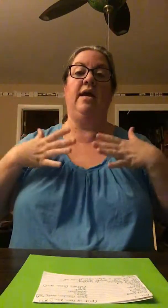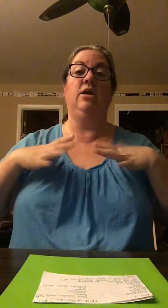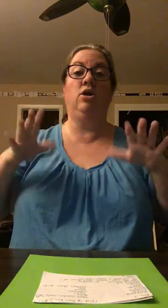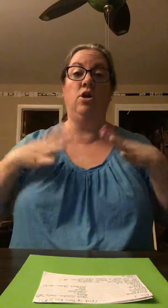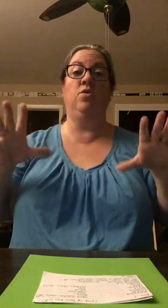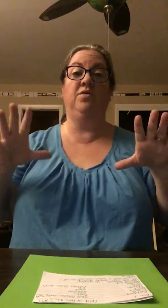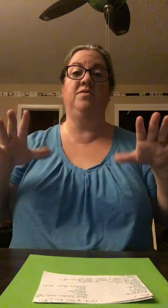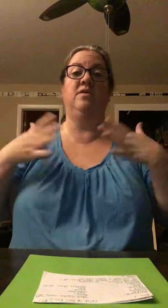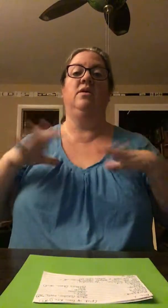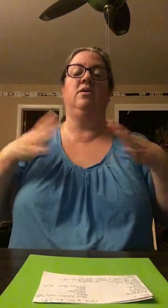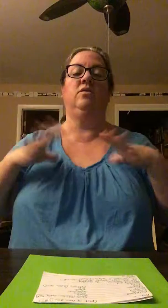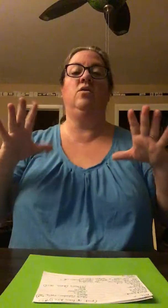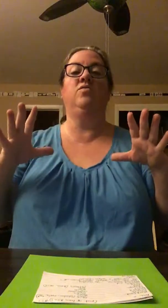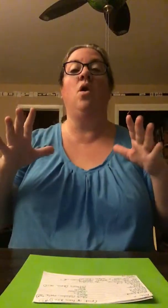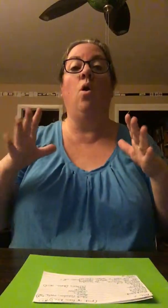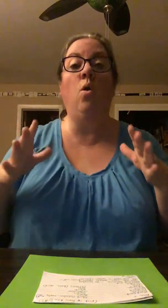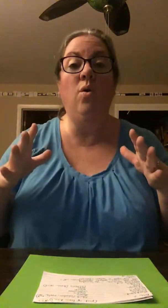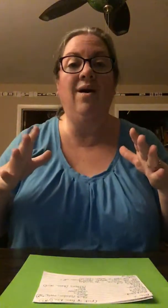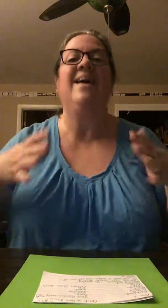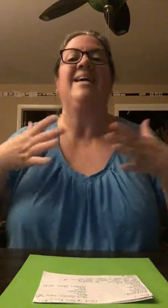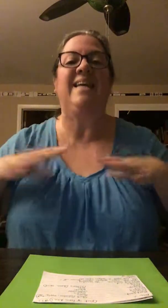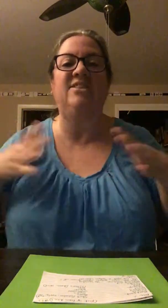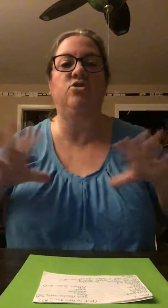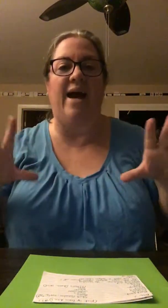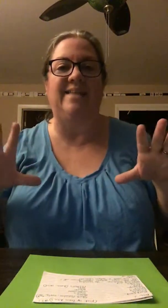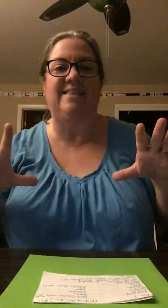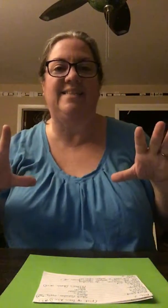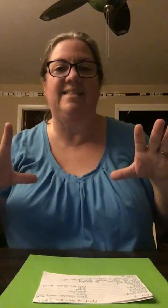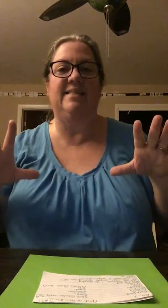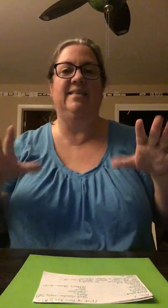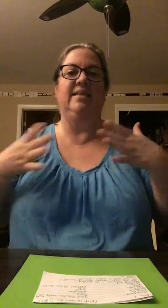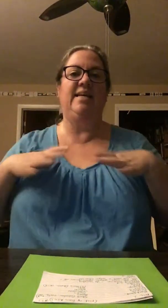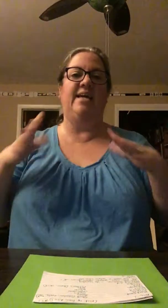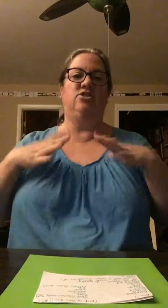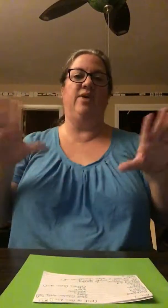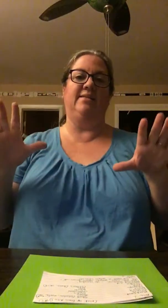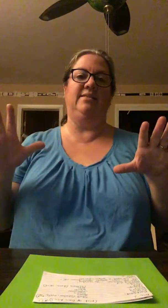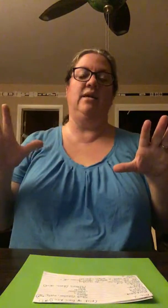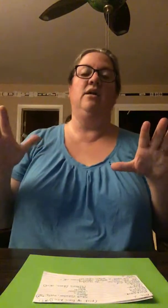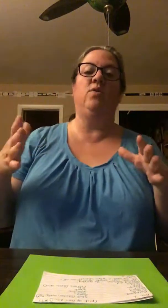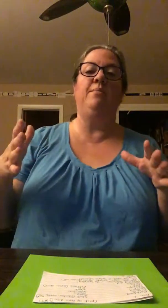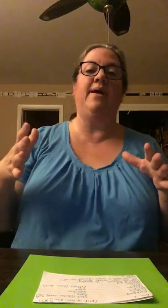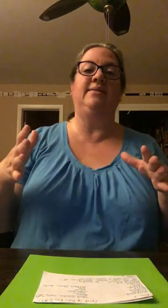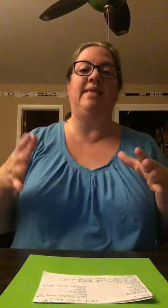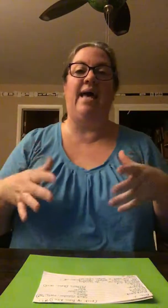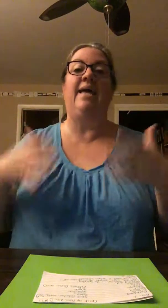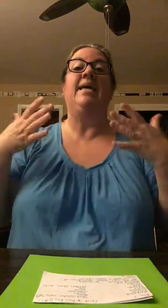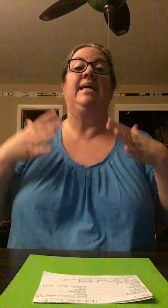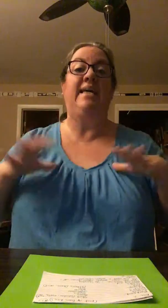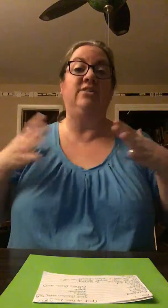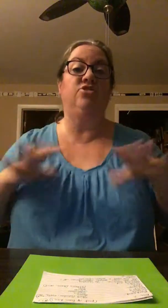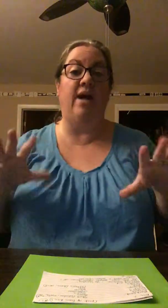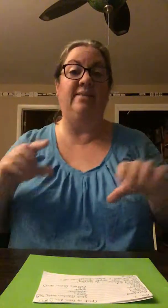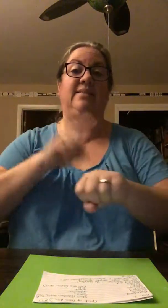Okay? Clothes. Clothes. Or get dressed. Get dressed. So I might say, get dressed, it's